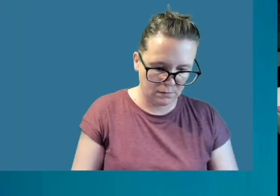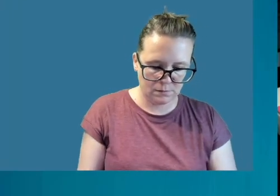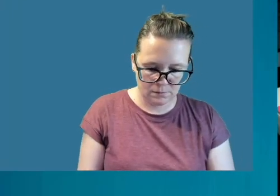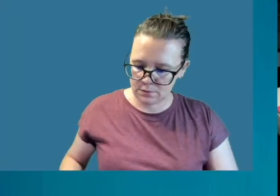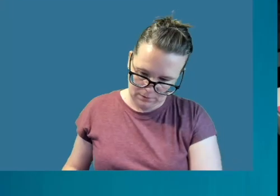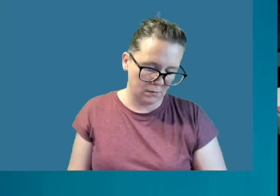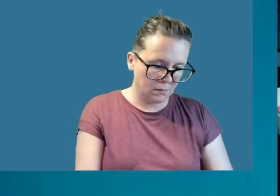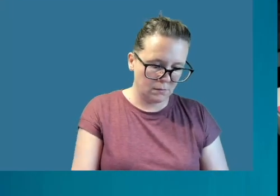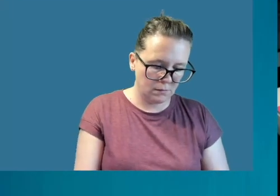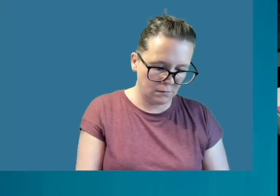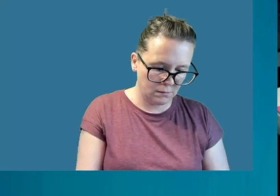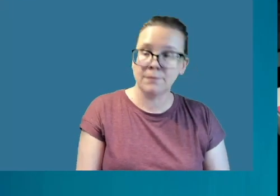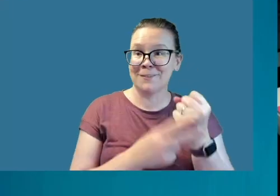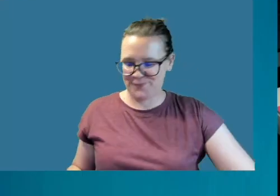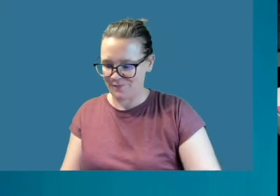fabric away.